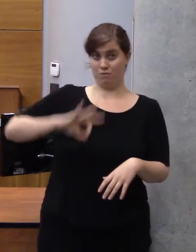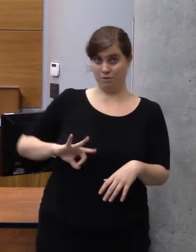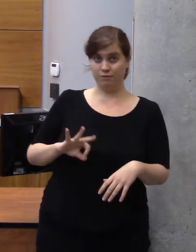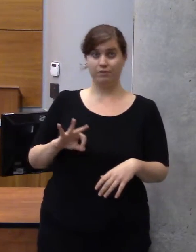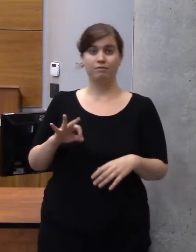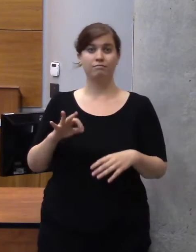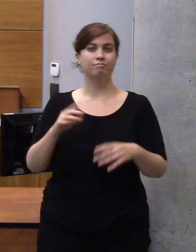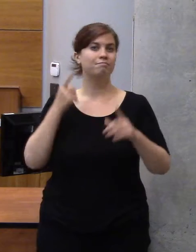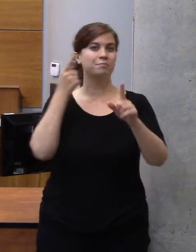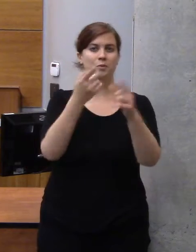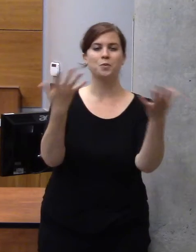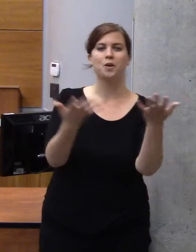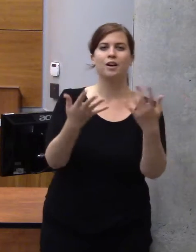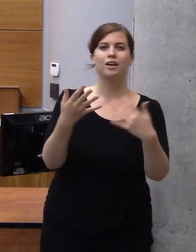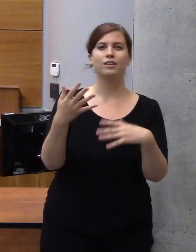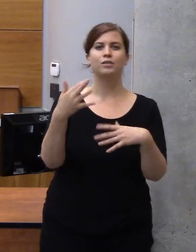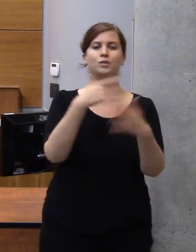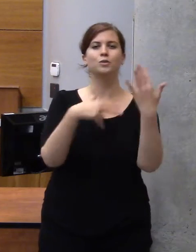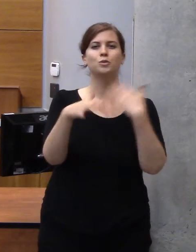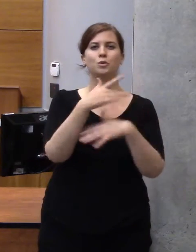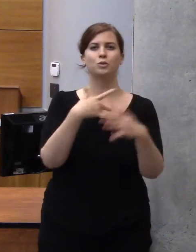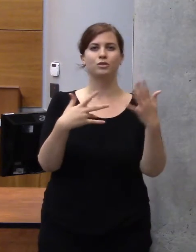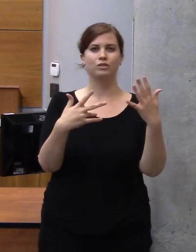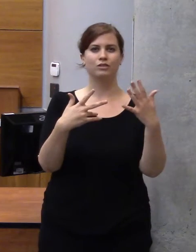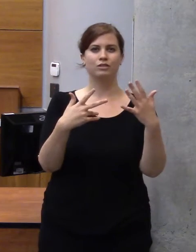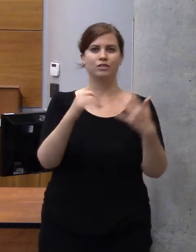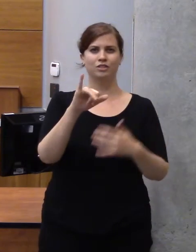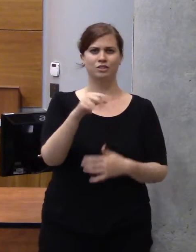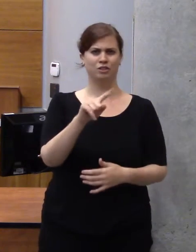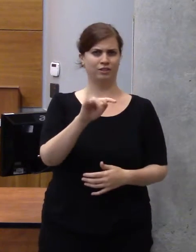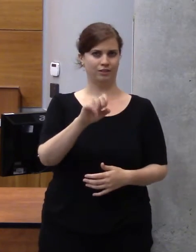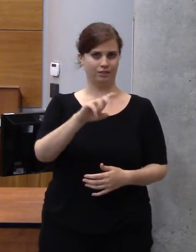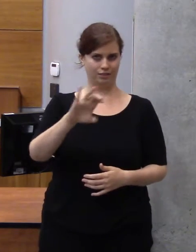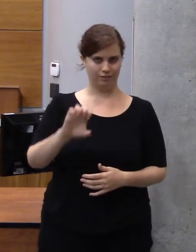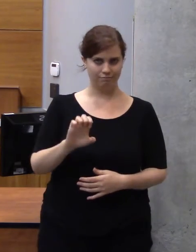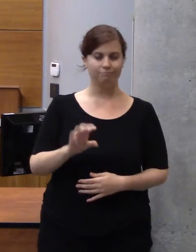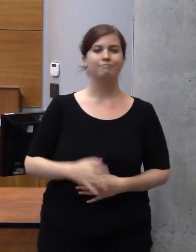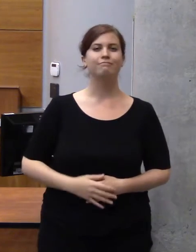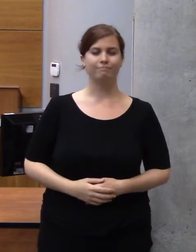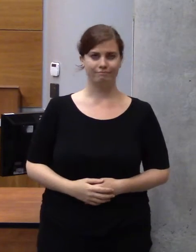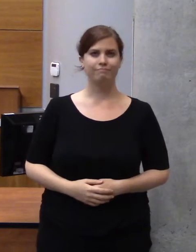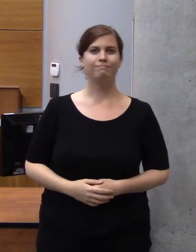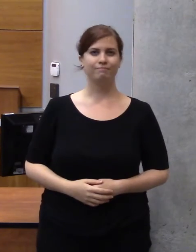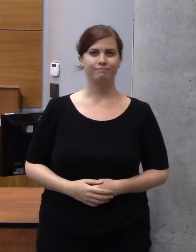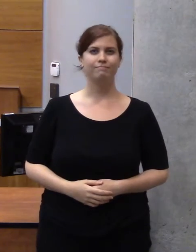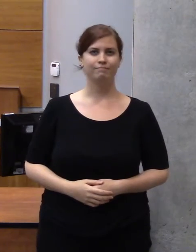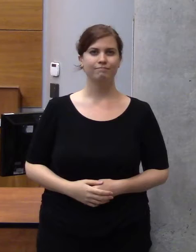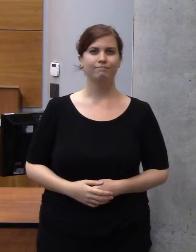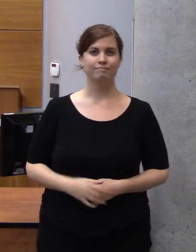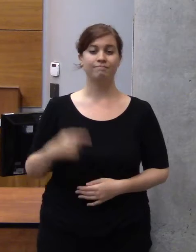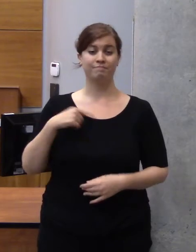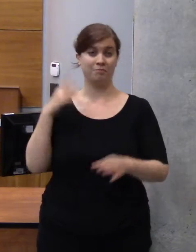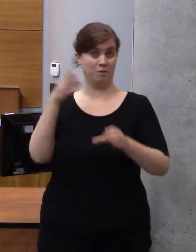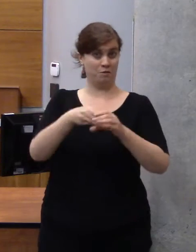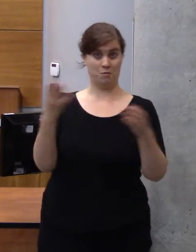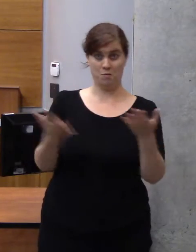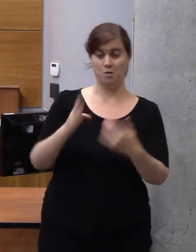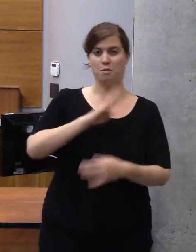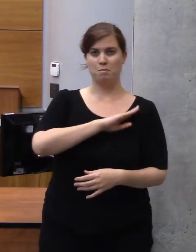about my perspective as a staff person, but I've also been on the board of directors of other organizations. So the first thing I'd like